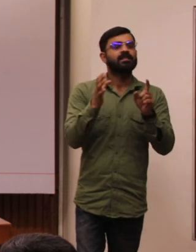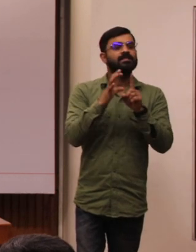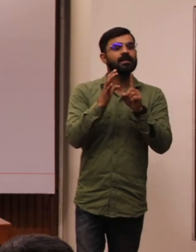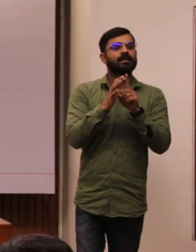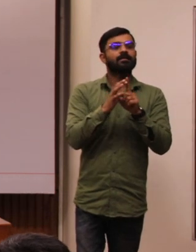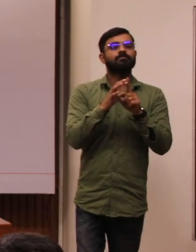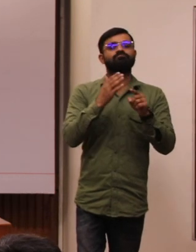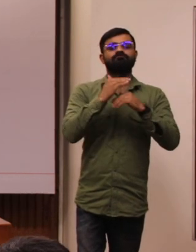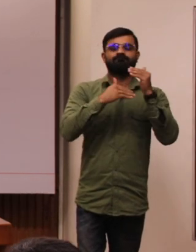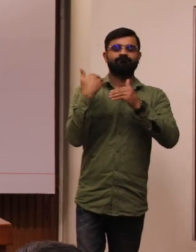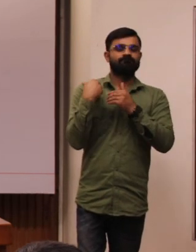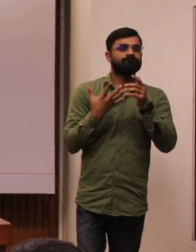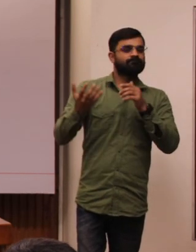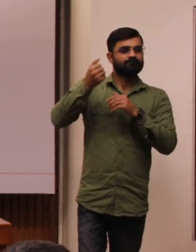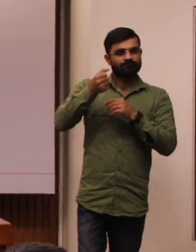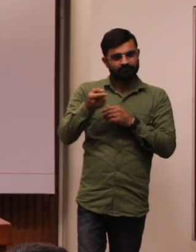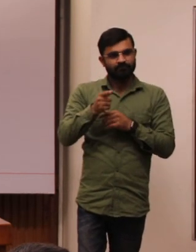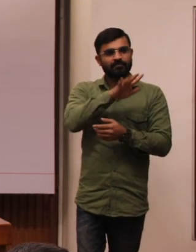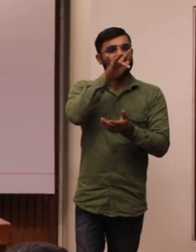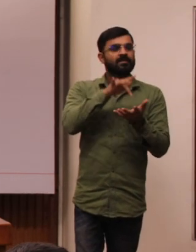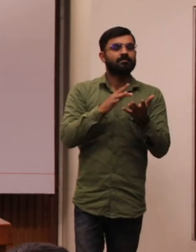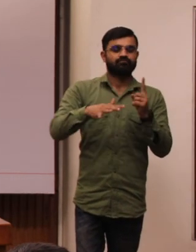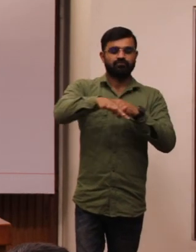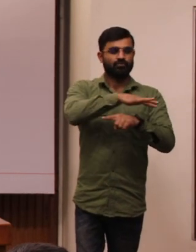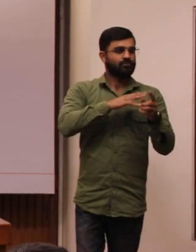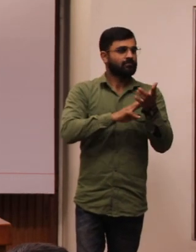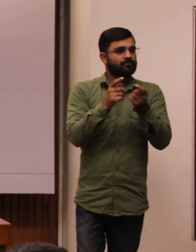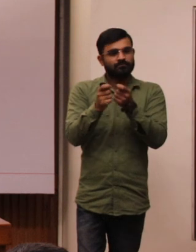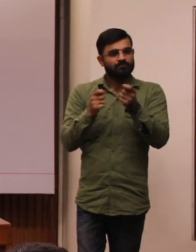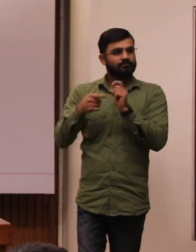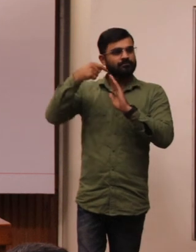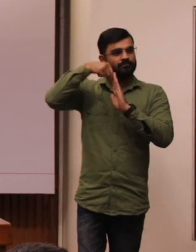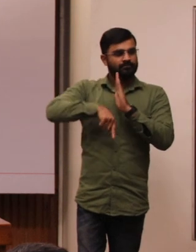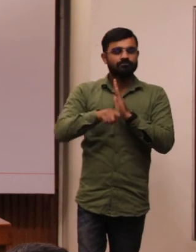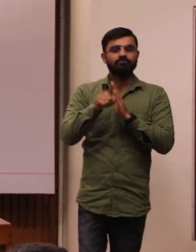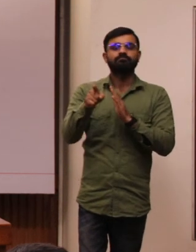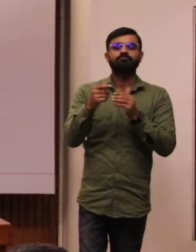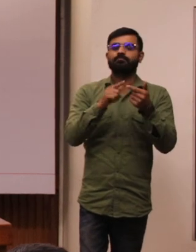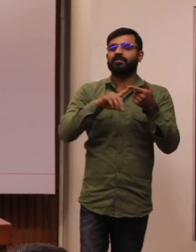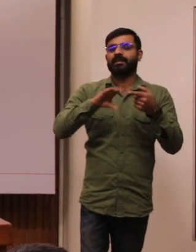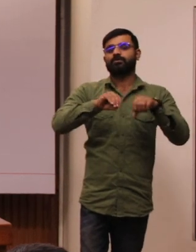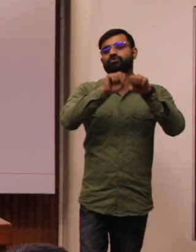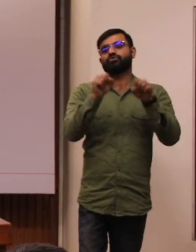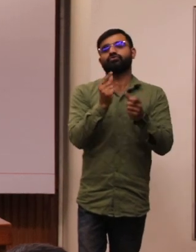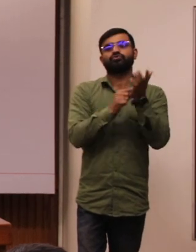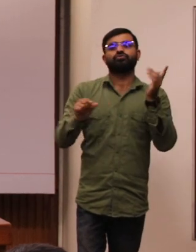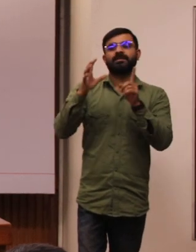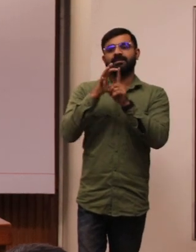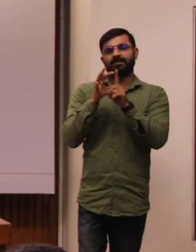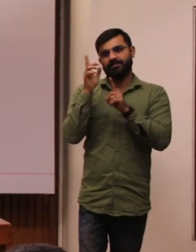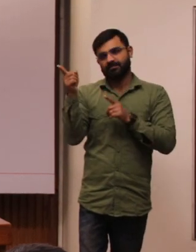Development Authority and Center for Environment Management of Degraded Ecosystems, University of